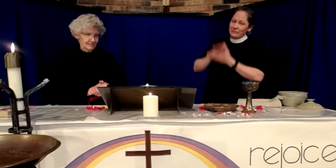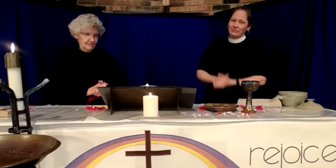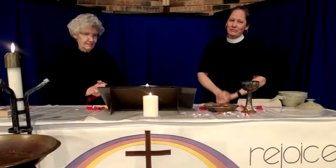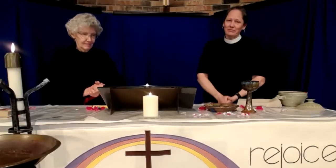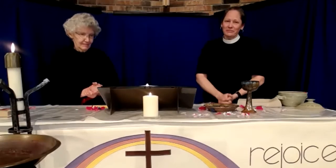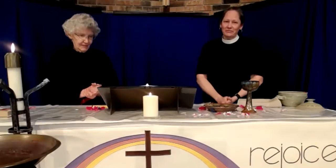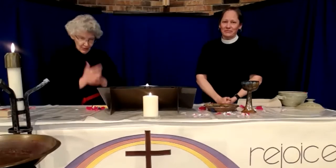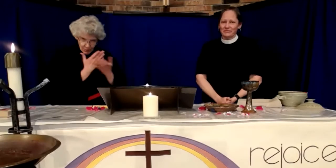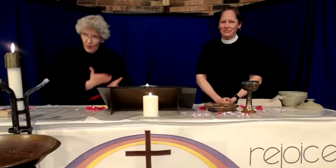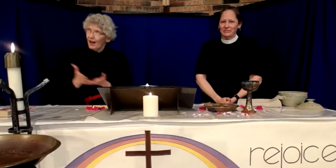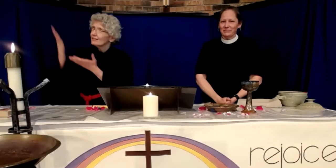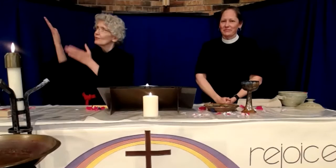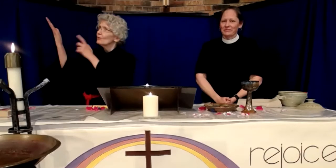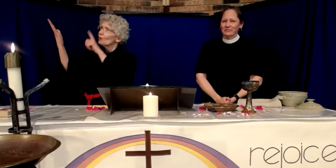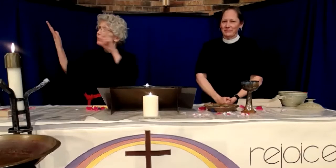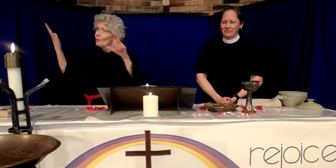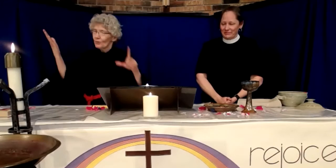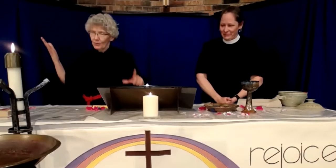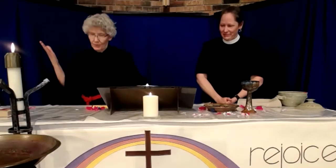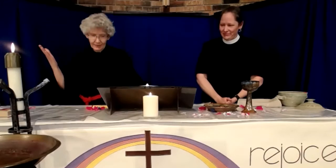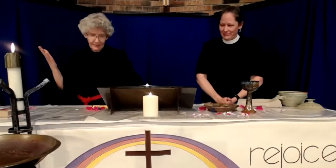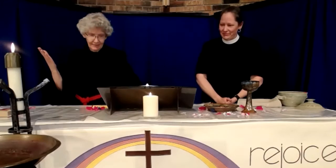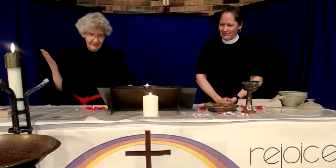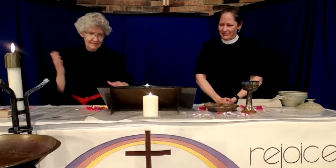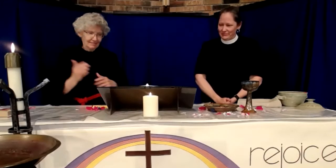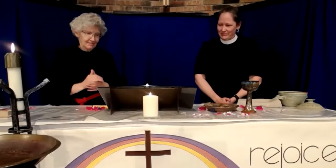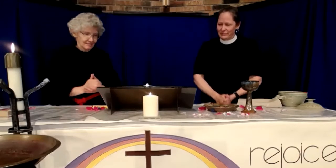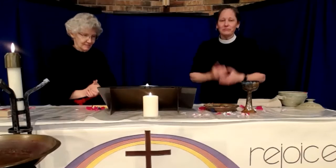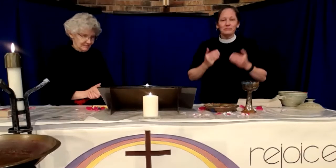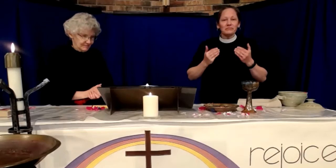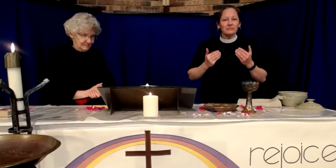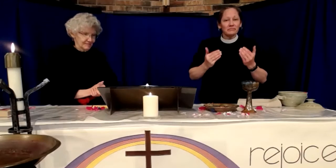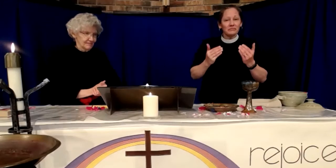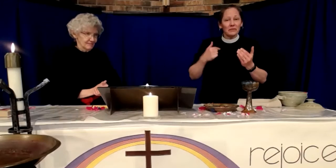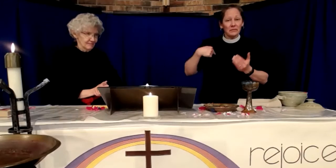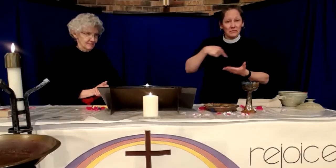Lift up your hearts. We lift them to the Lord.